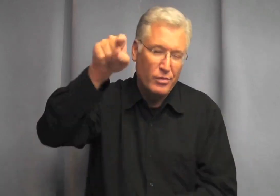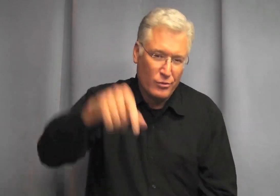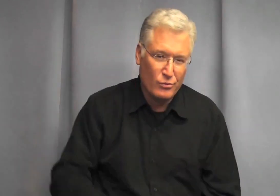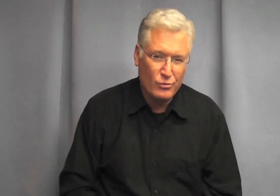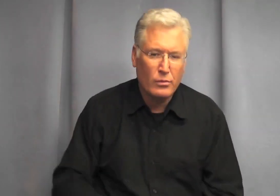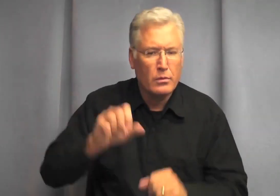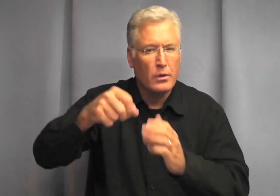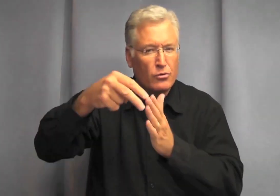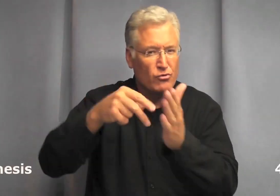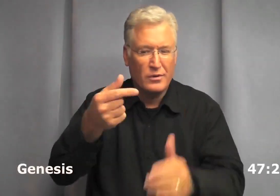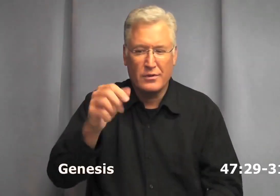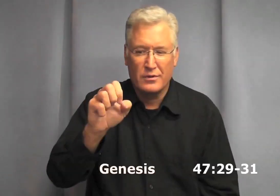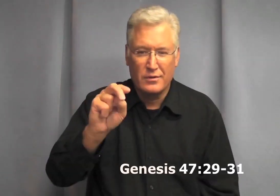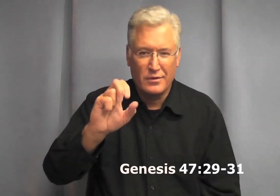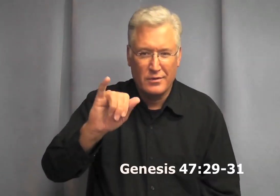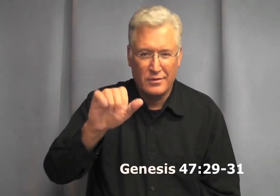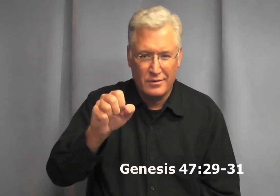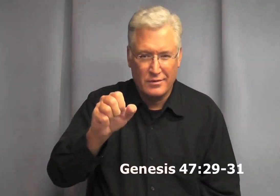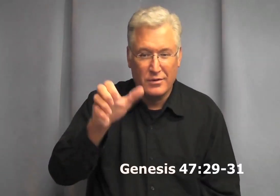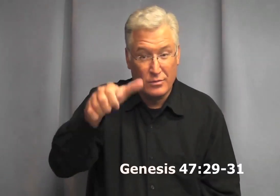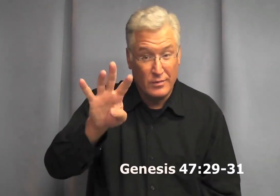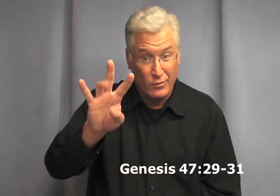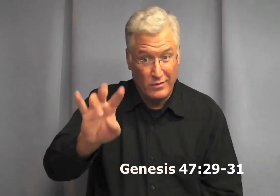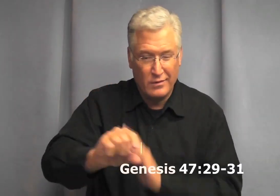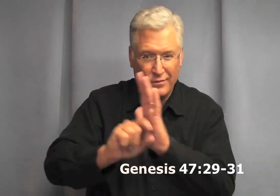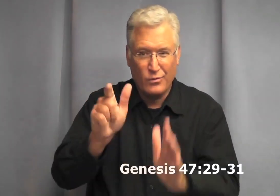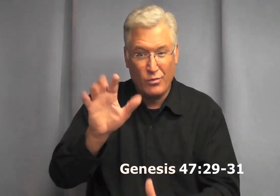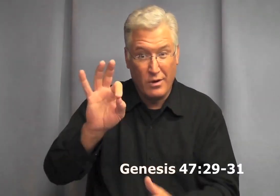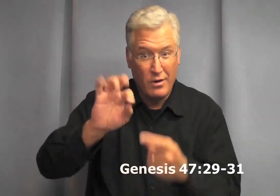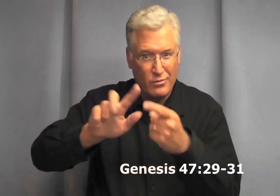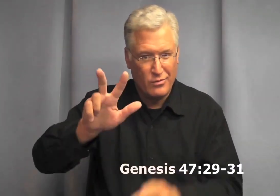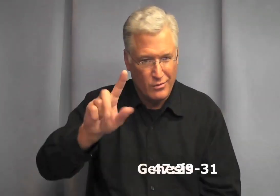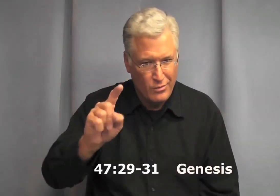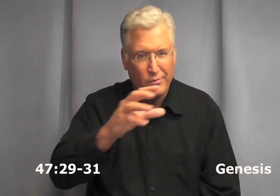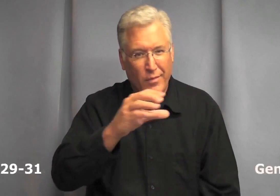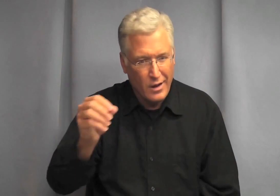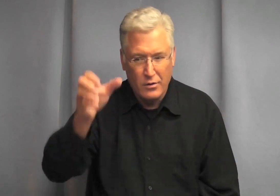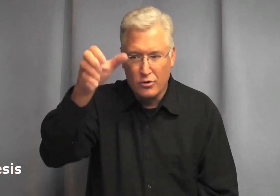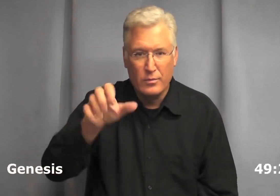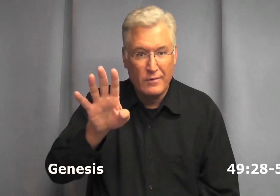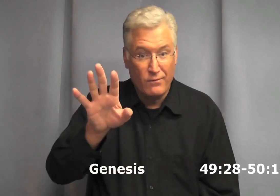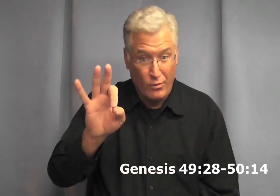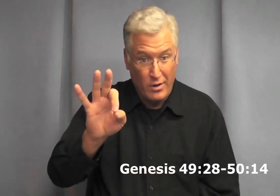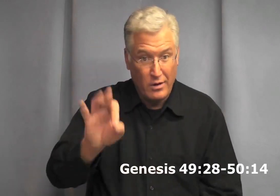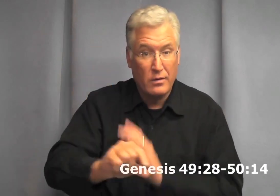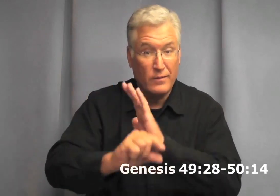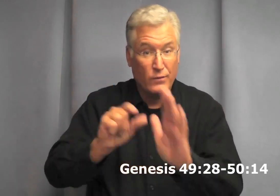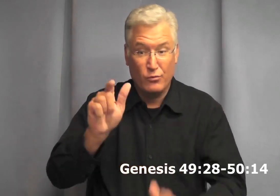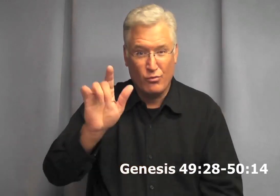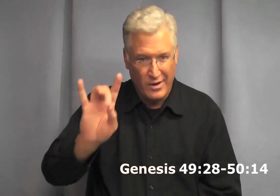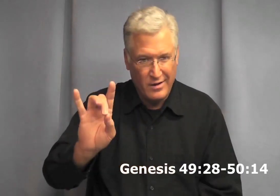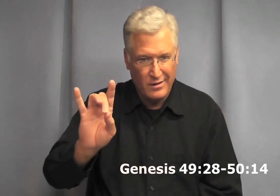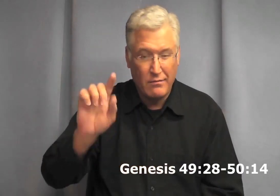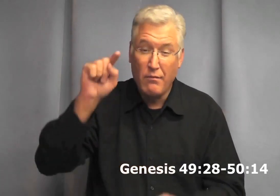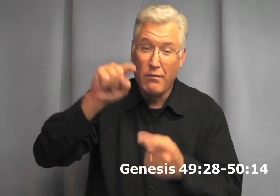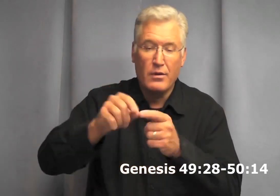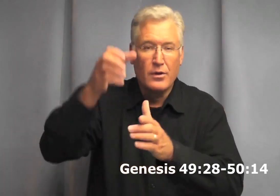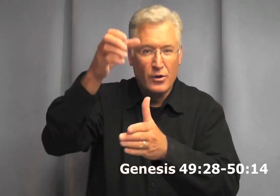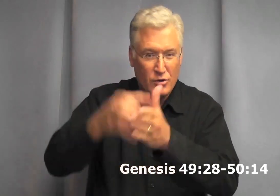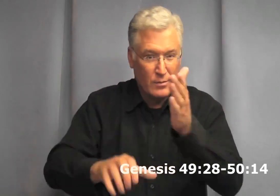this promise that he would. We can read about this in Genesis 47, 29 through 31. Also in chapter 49,